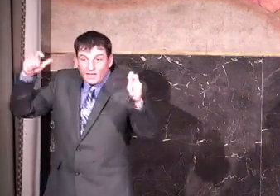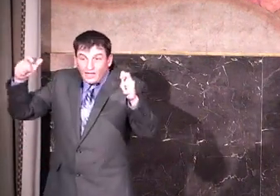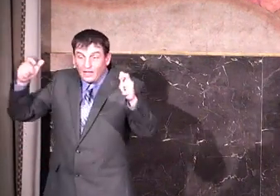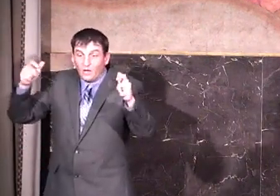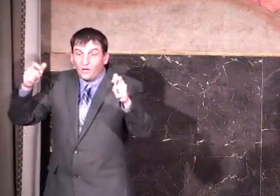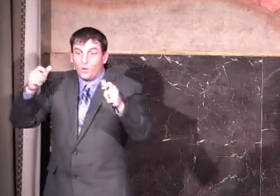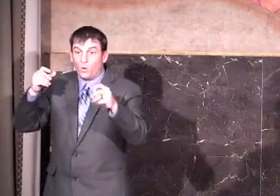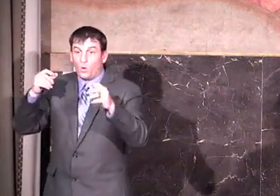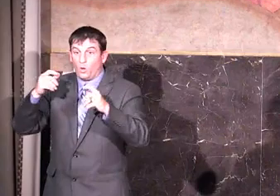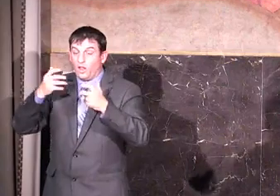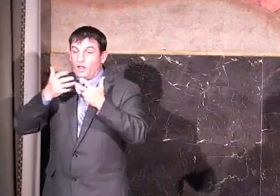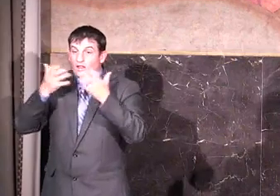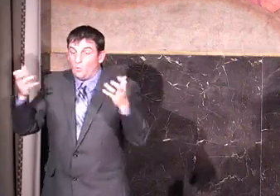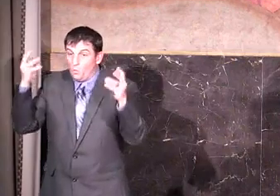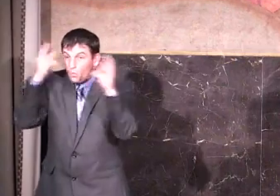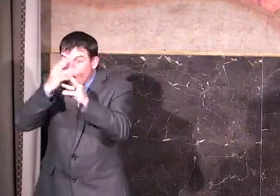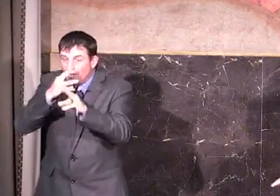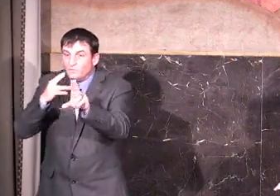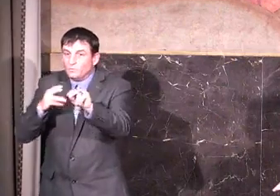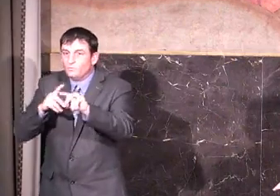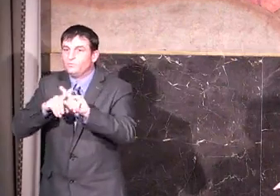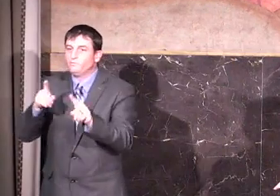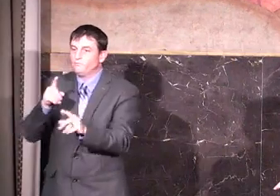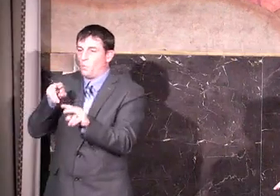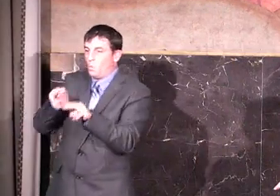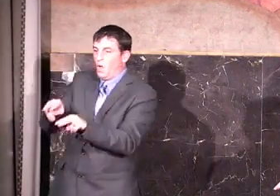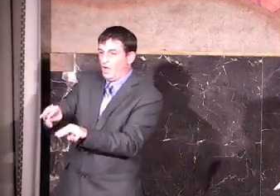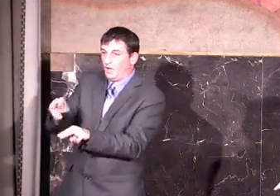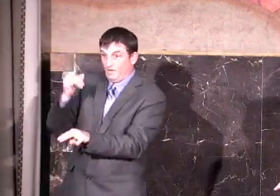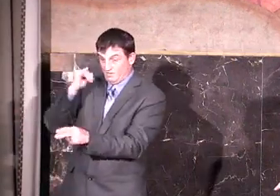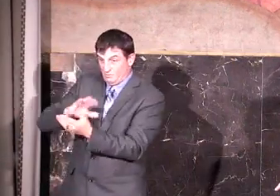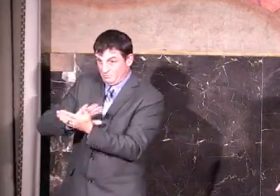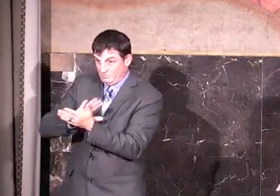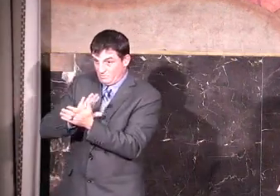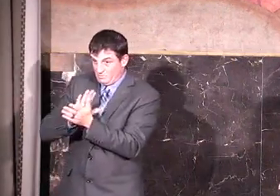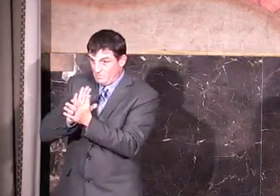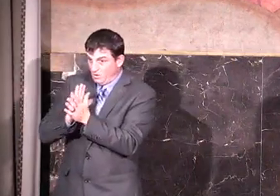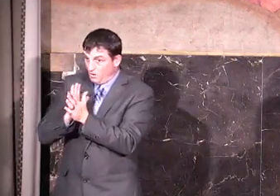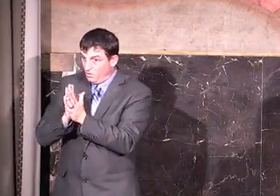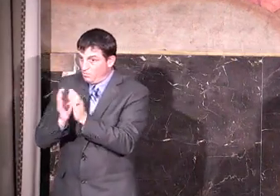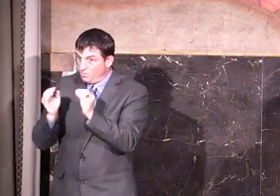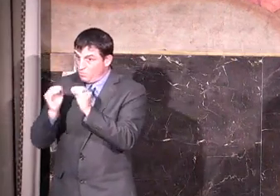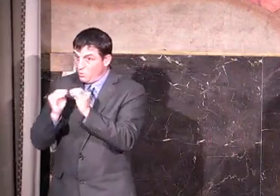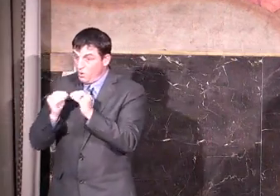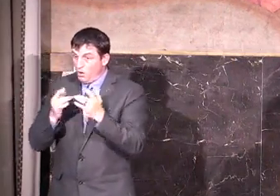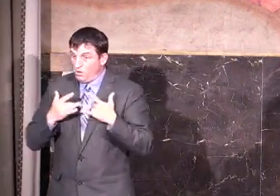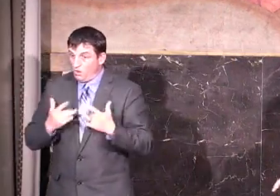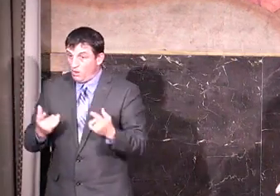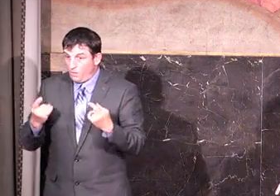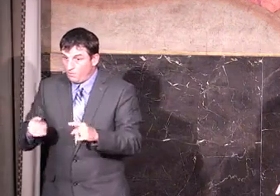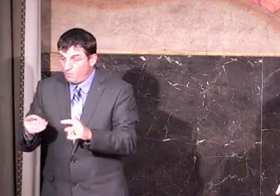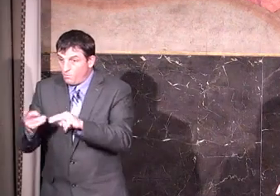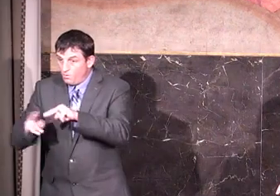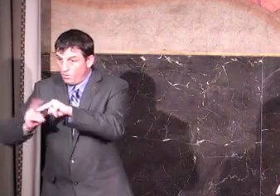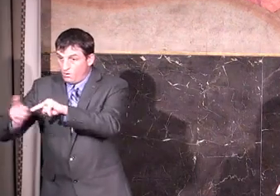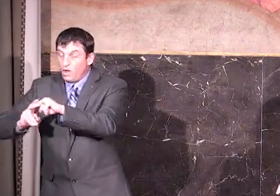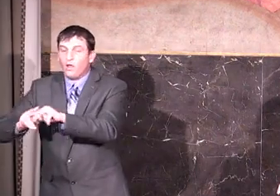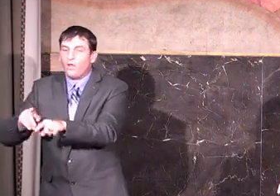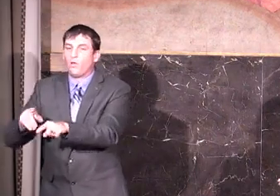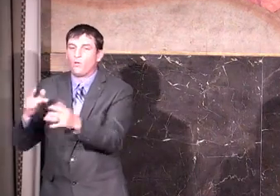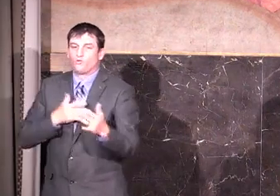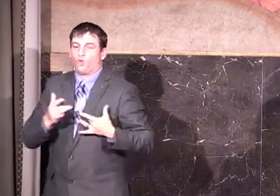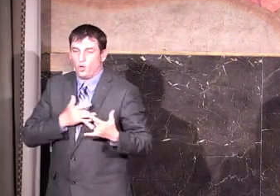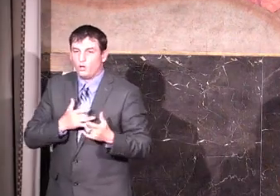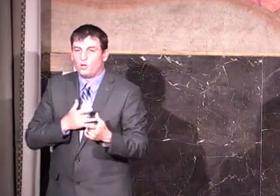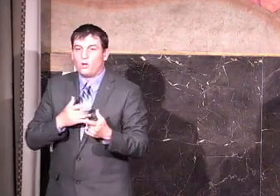of concern, but if it becomes a trend, then it does cause a concern. But what we've authorized is safe, and